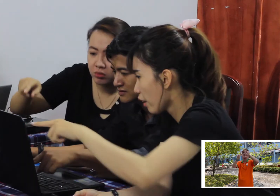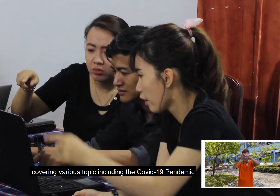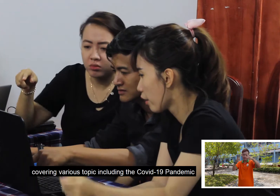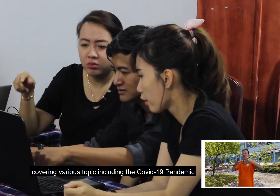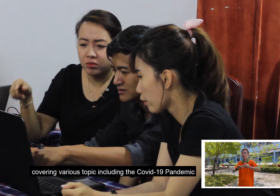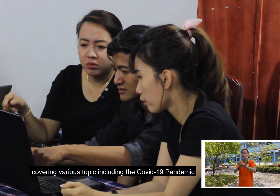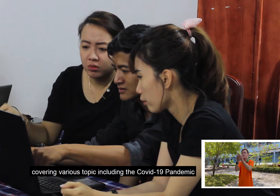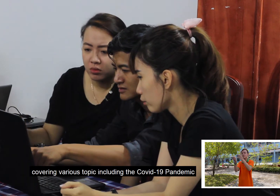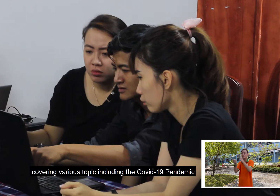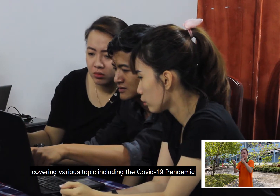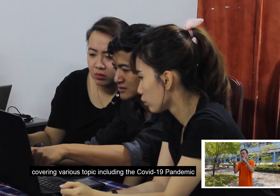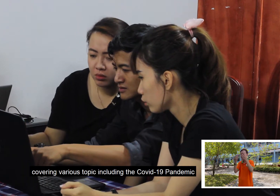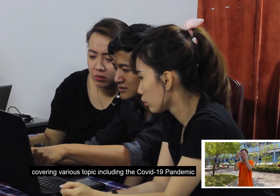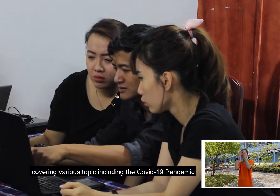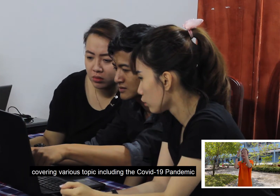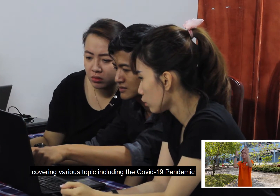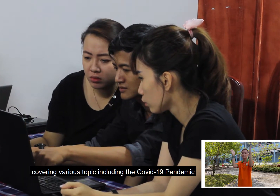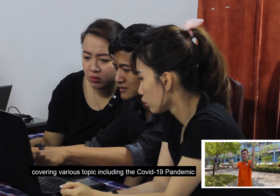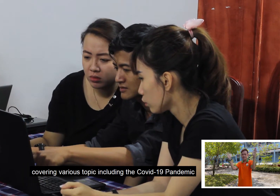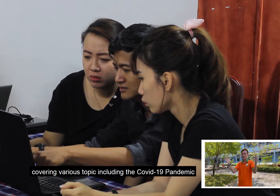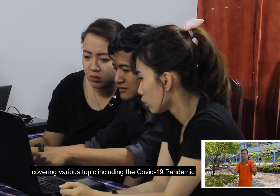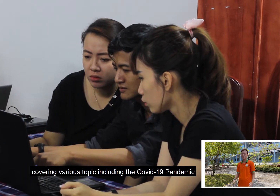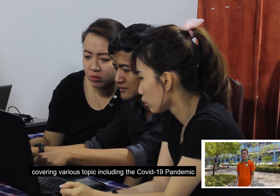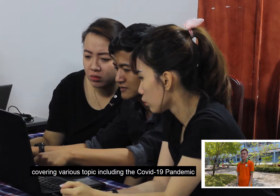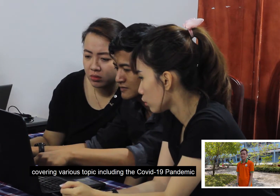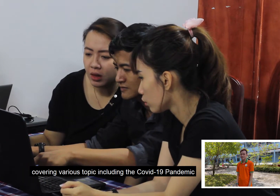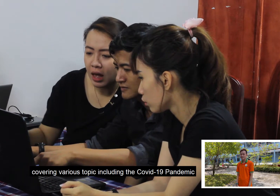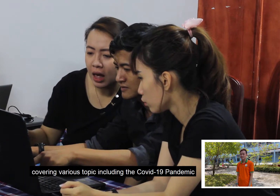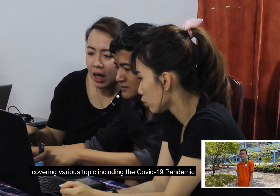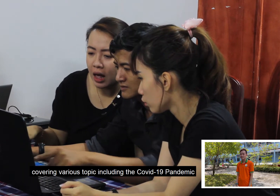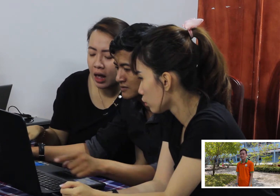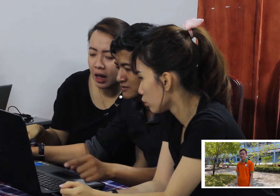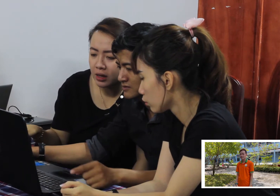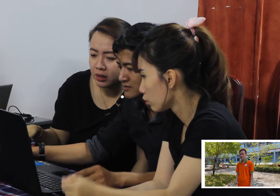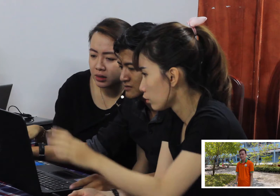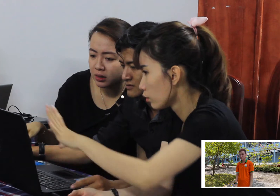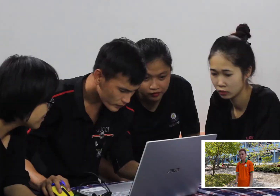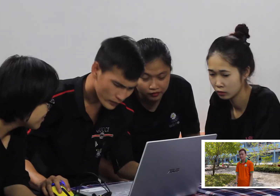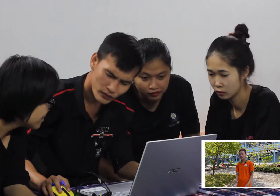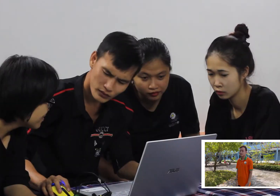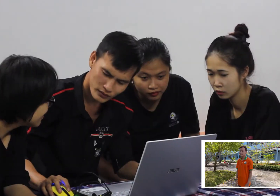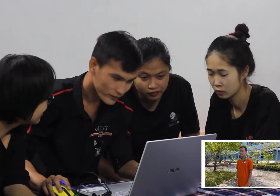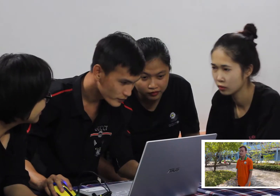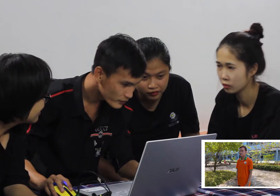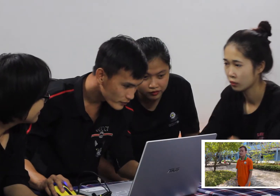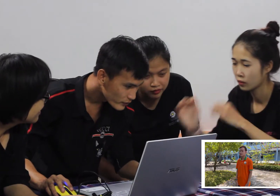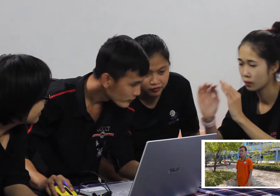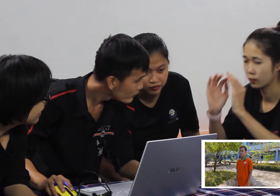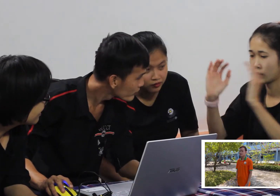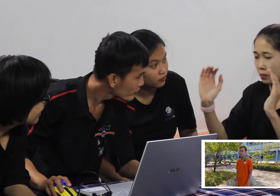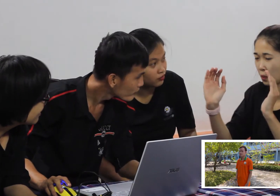language, covering various topics, including the COVID-19 pandemic.